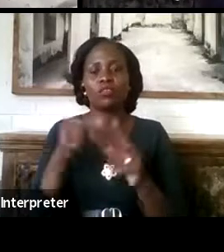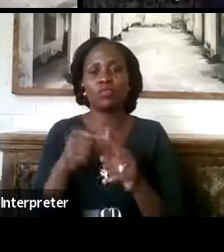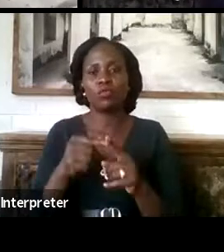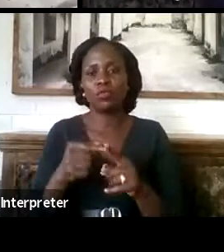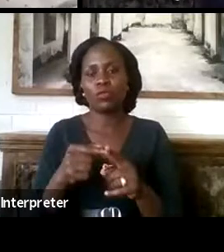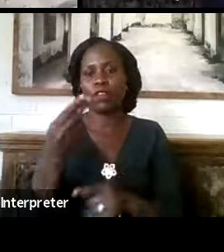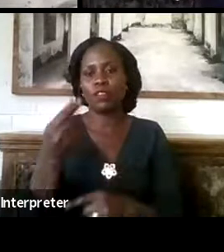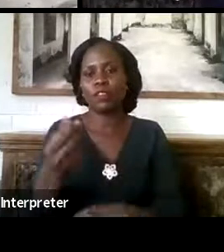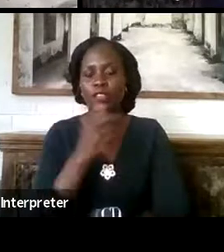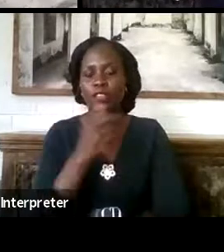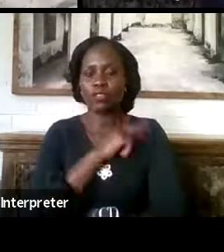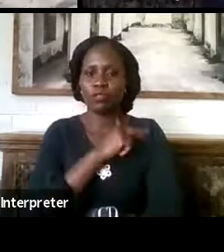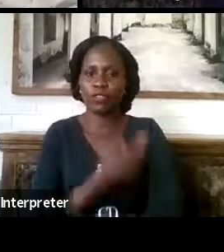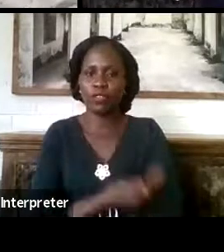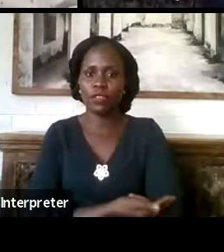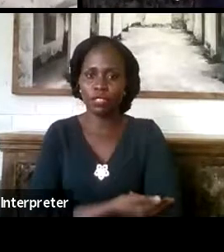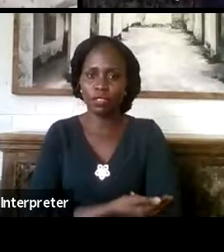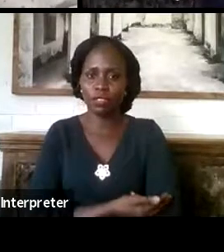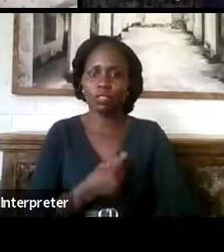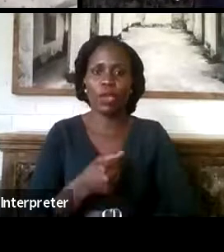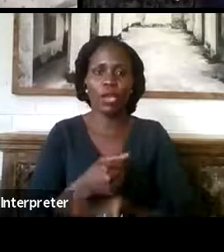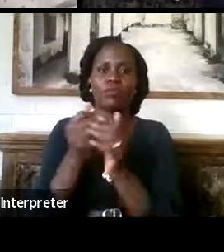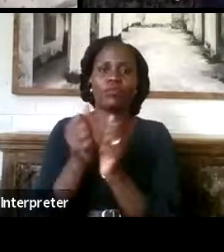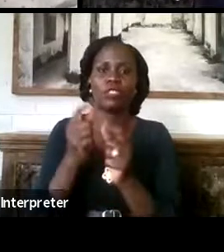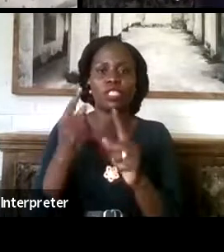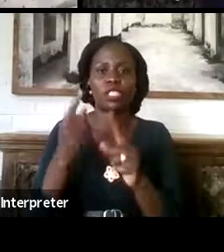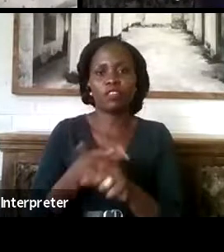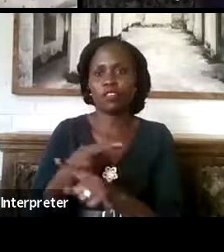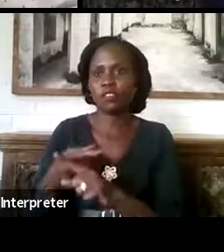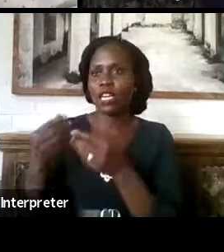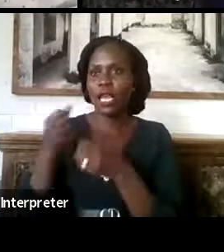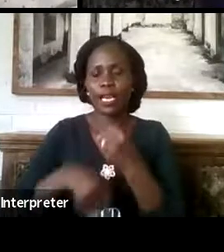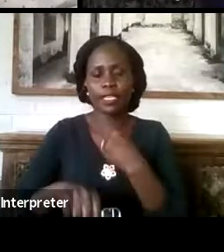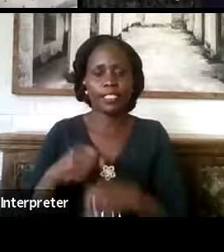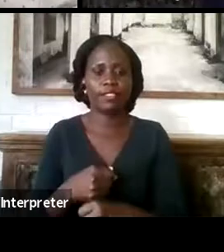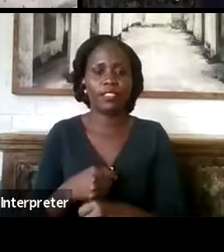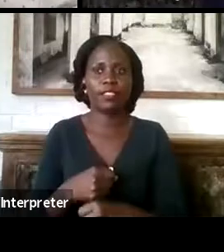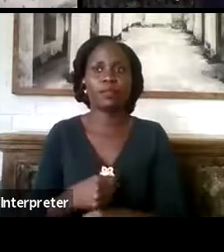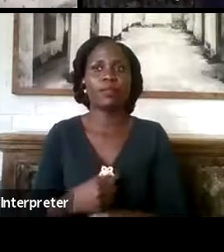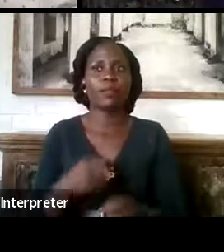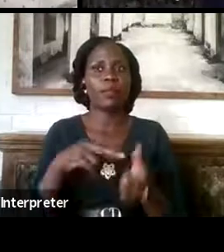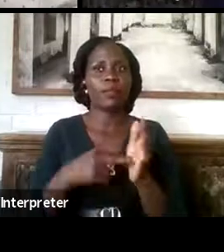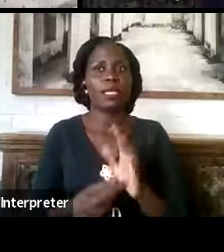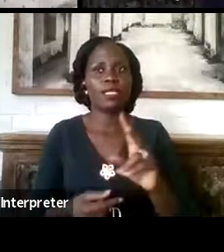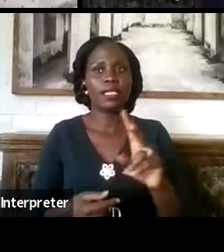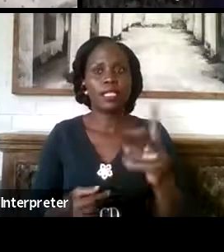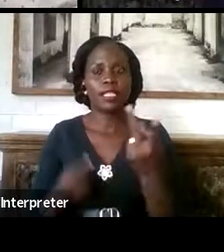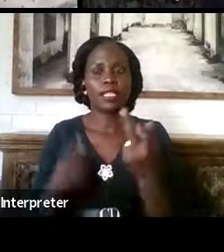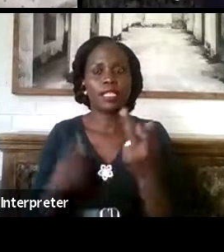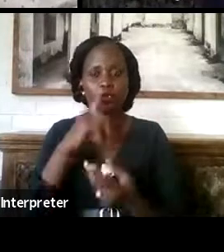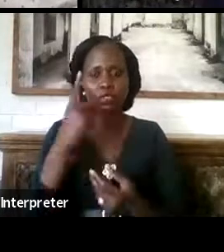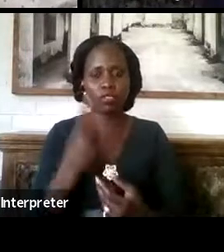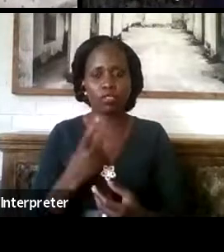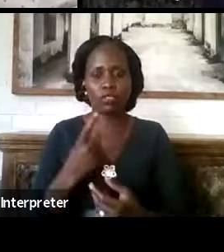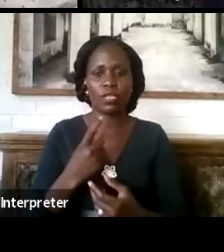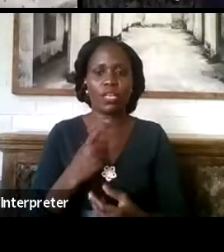on the ground. So for the second question, I'm sorry, so because my English is not